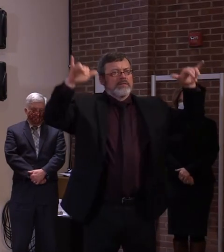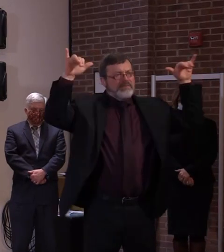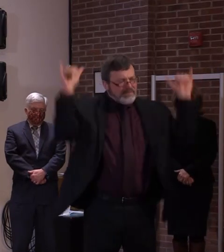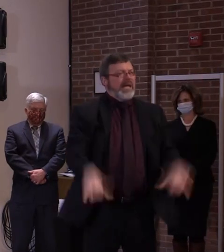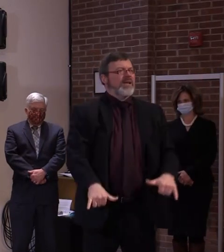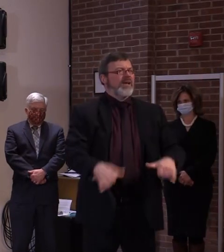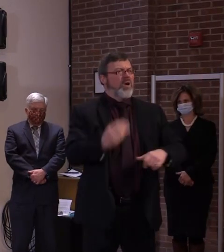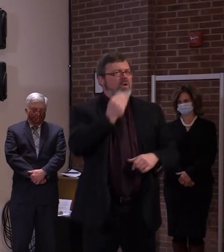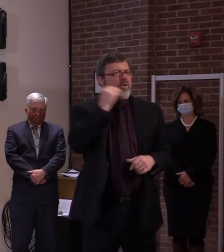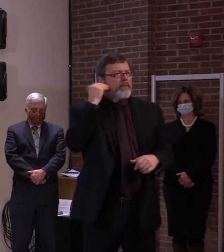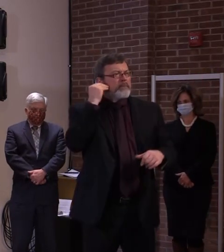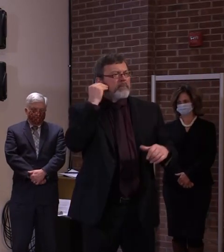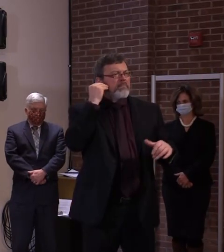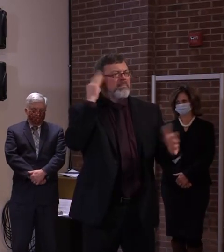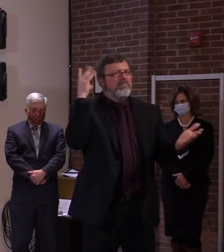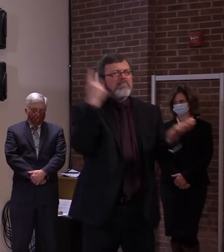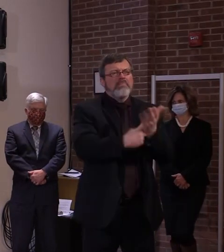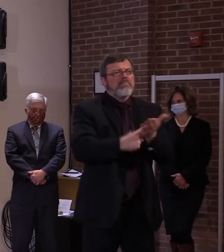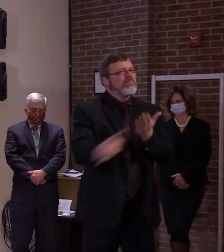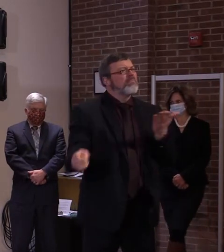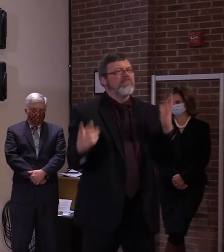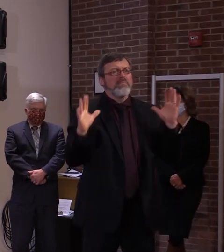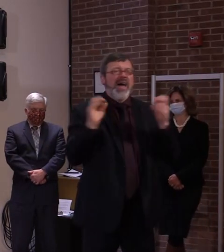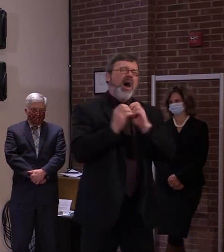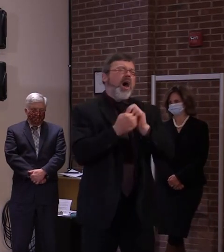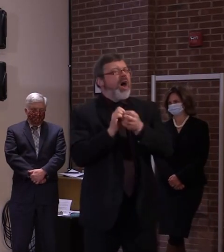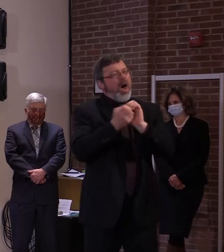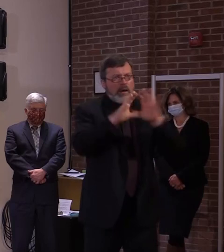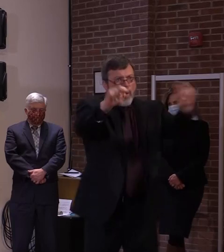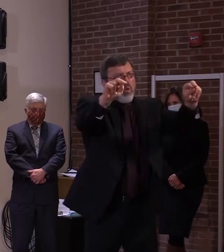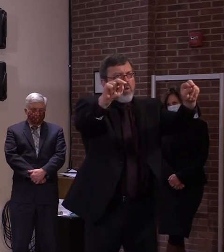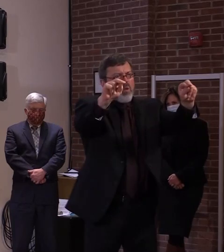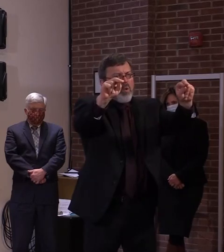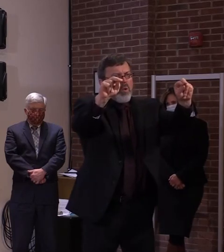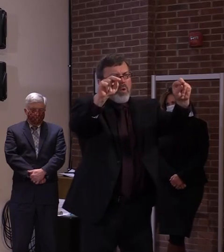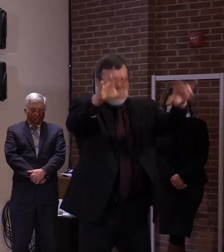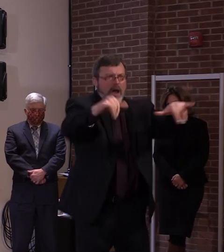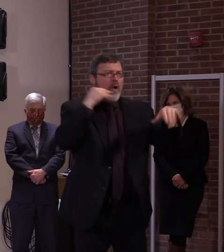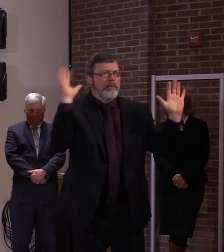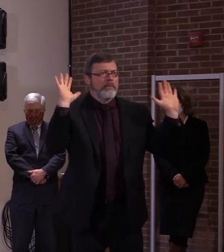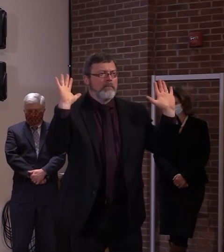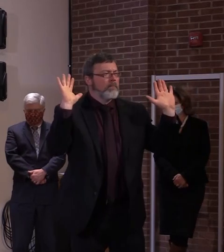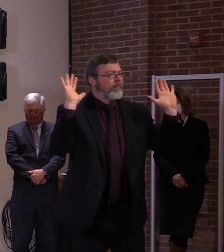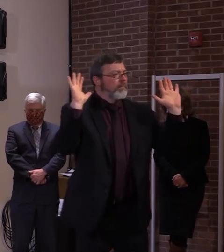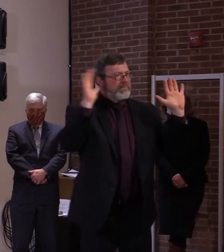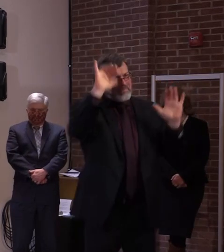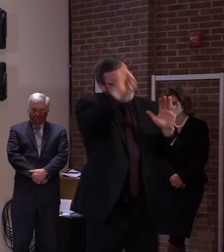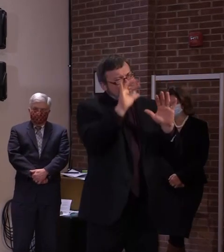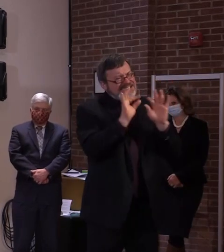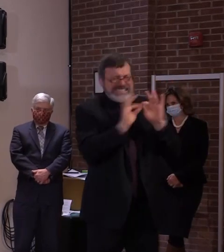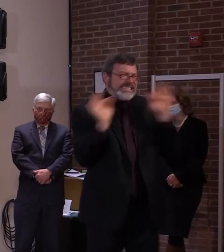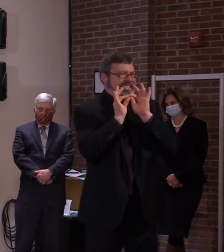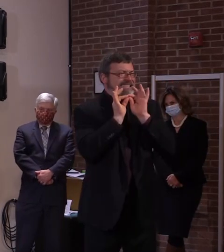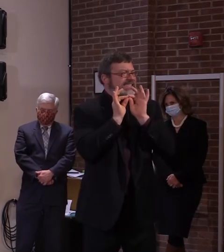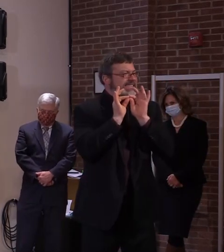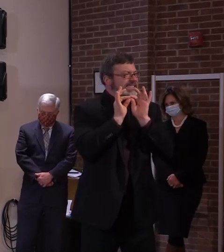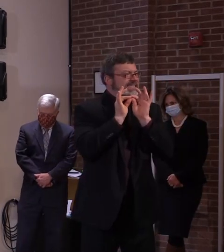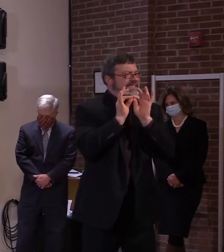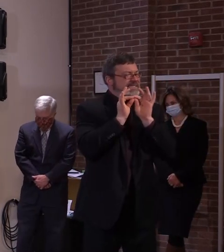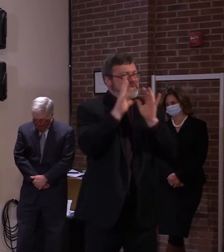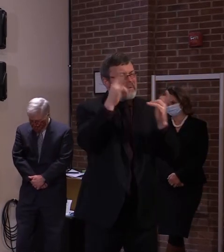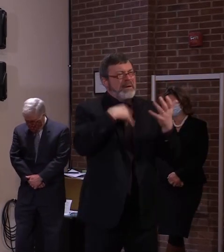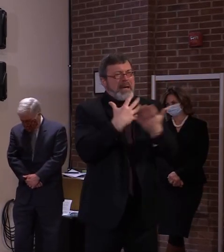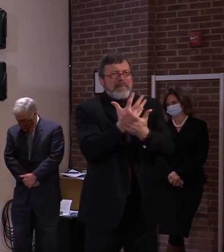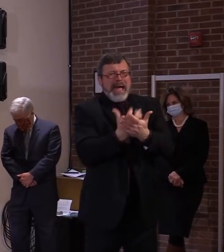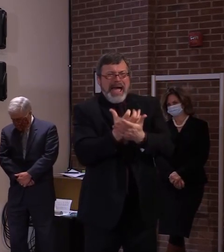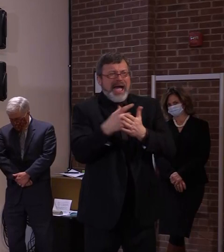begin for many this week. I know many of us are eager to celebrate with loved ones and are exhausted by everything COVID keeps